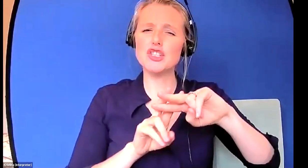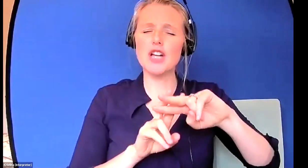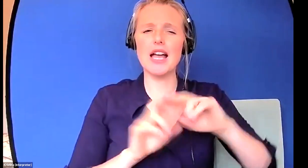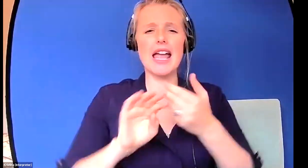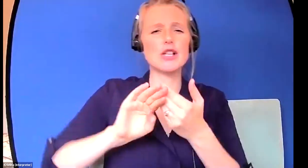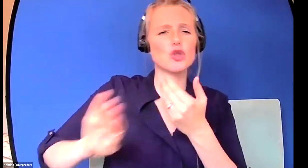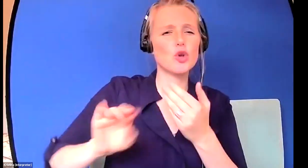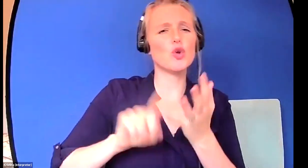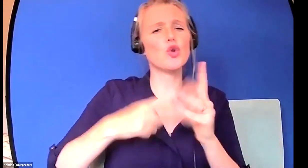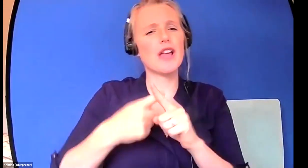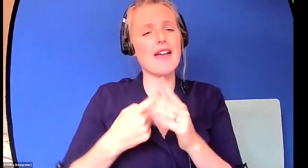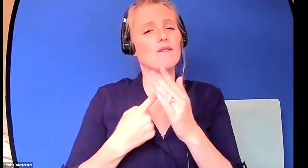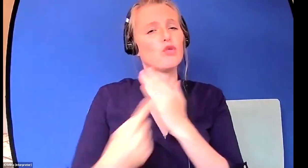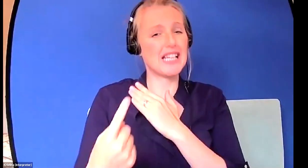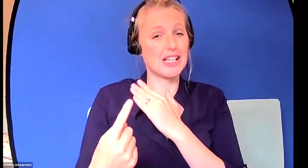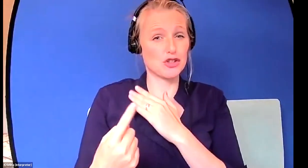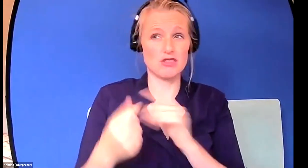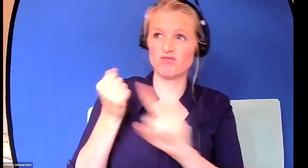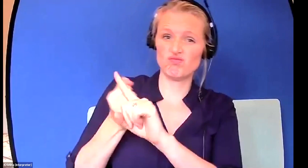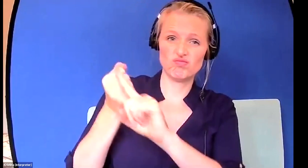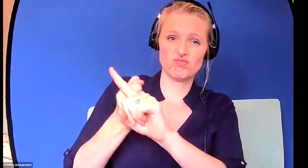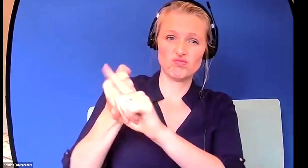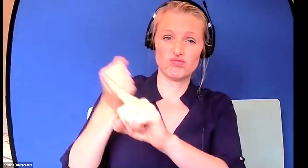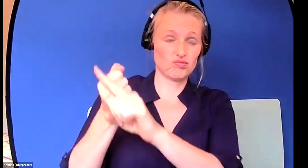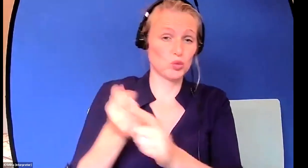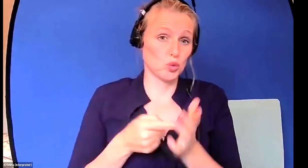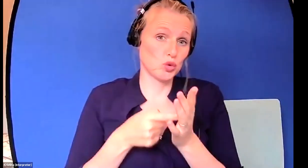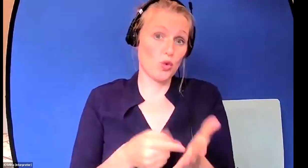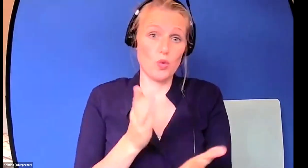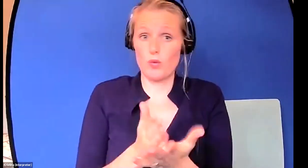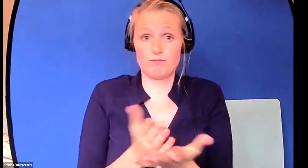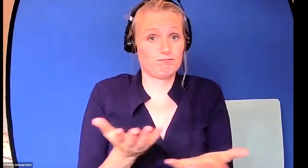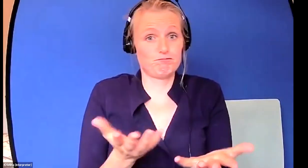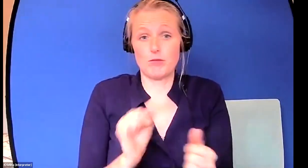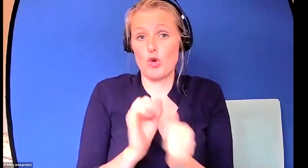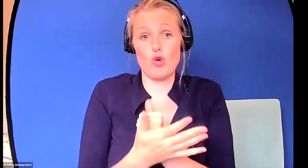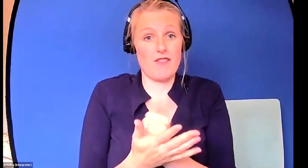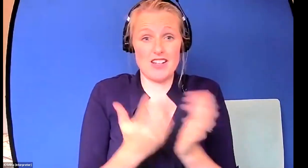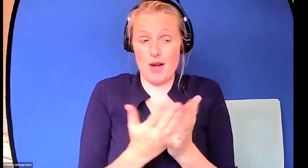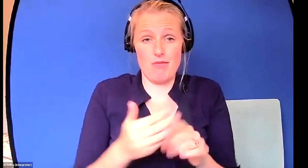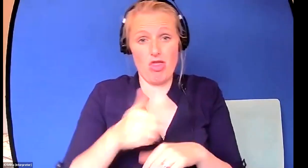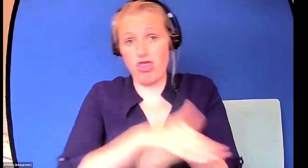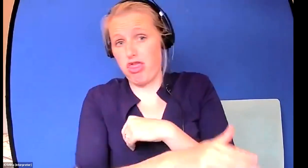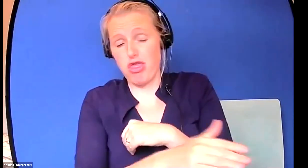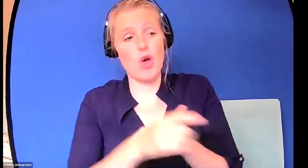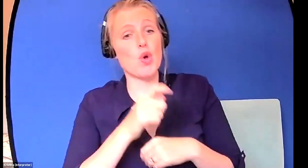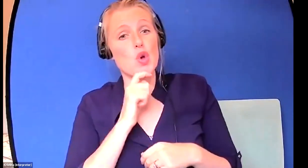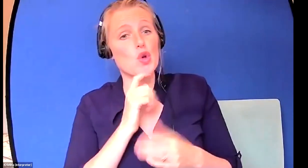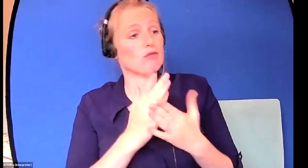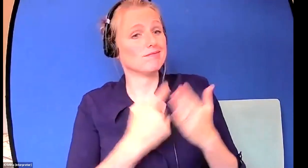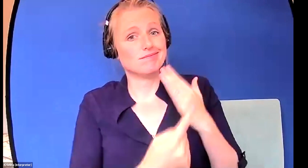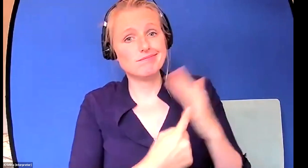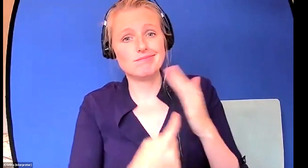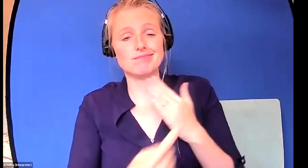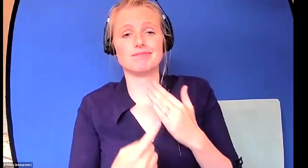in the cultural industries to draw attention to this is one feature, of course, of the pandemic landscape. For UK cultural